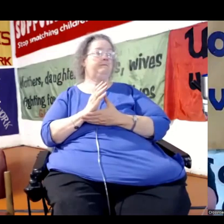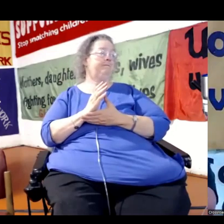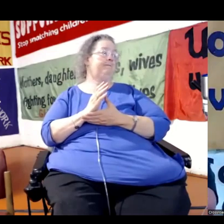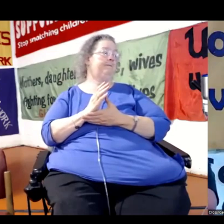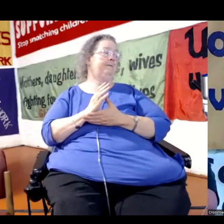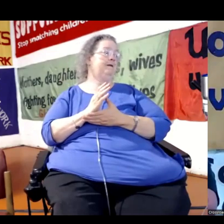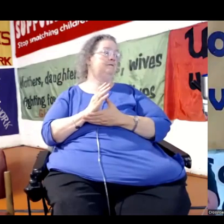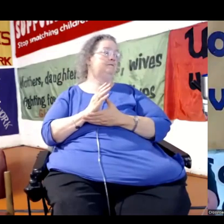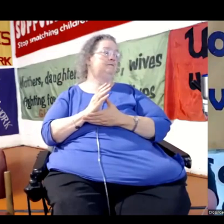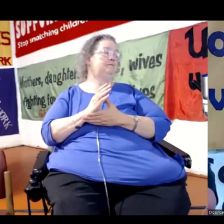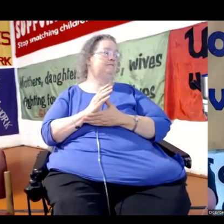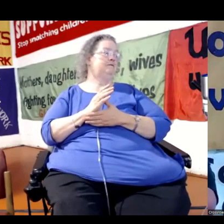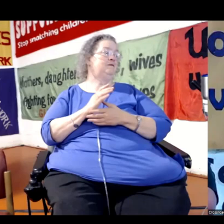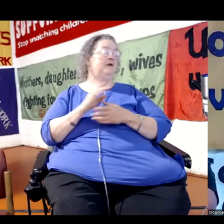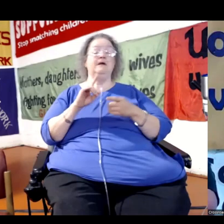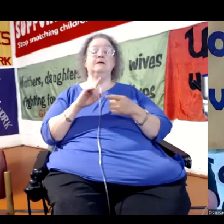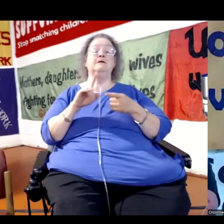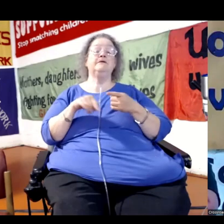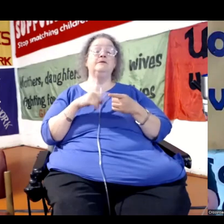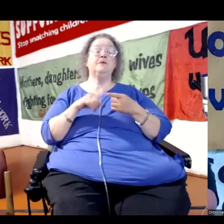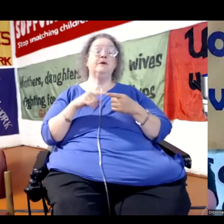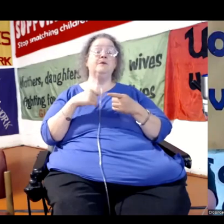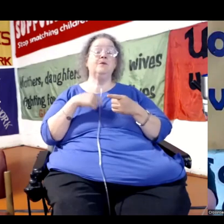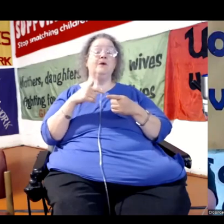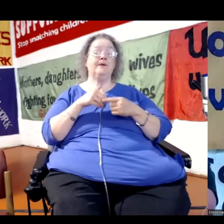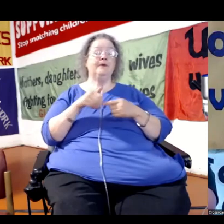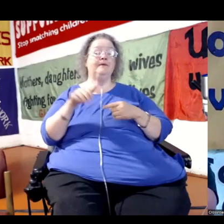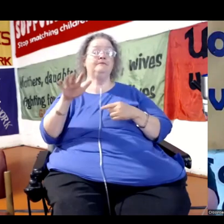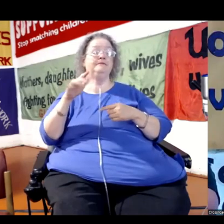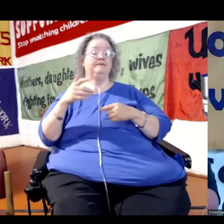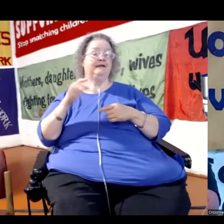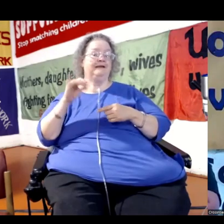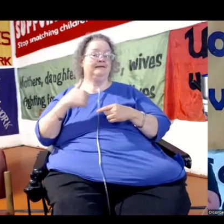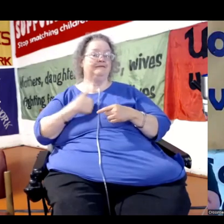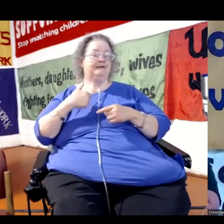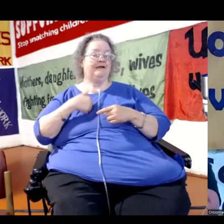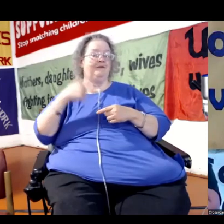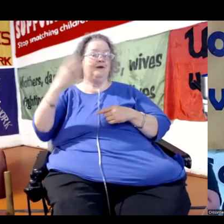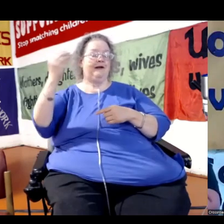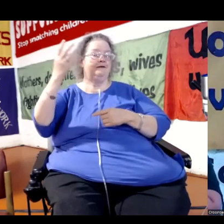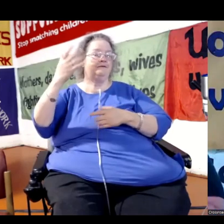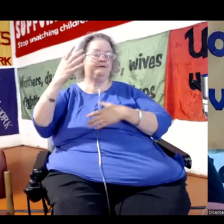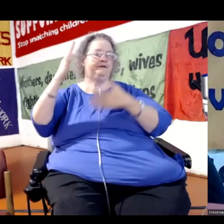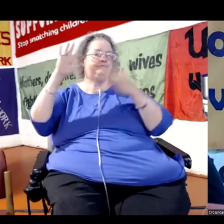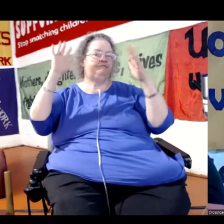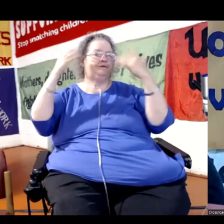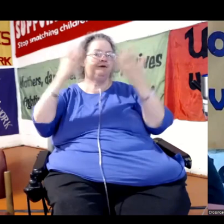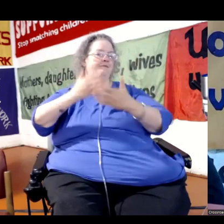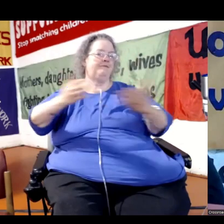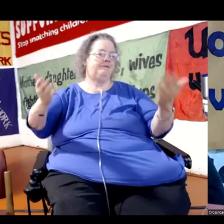when we went off, like myself, and did other crazy things.